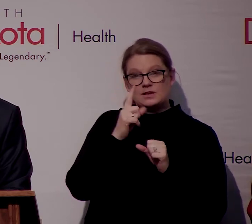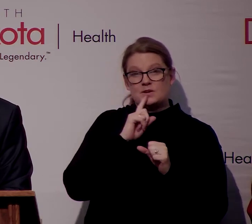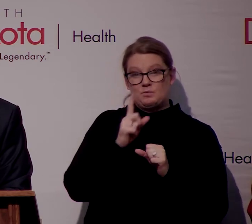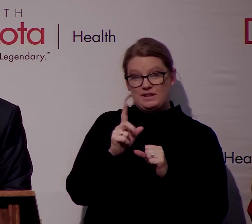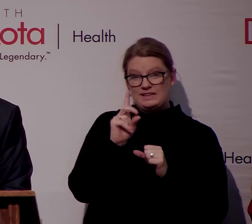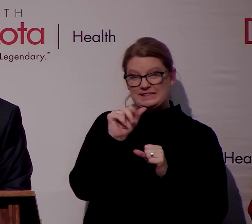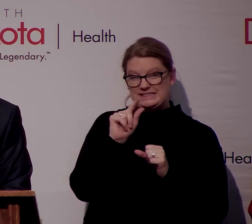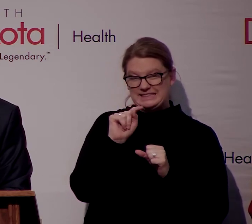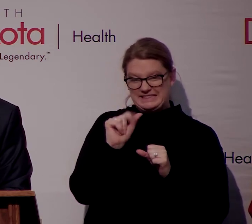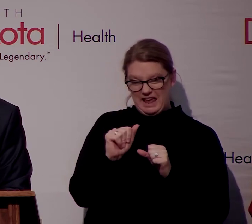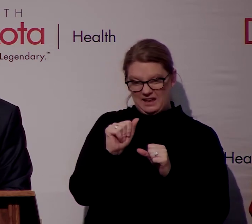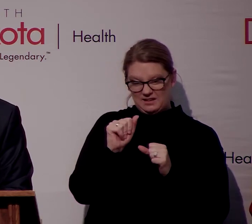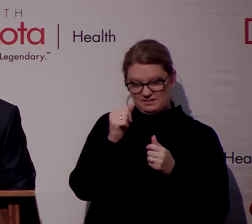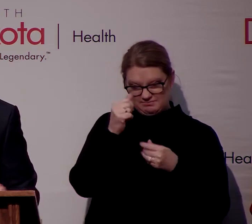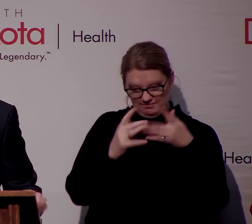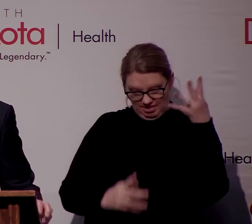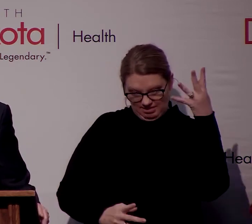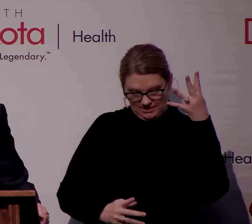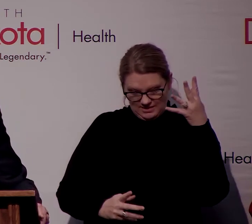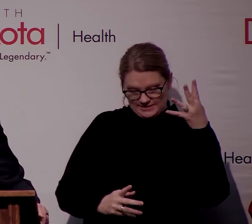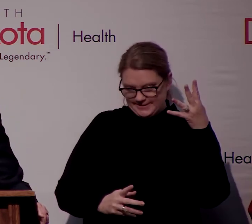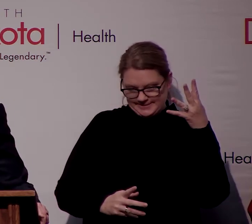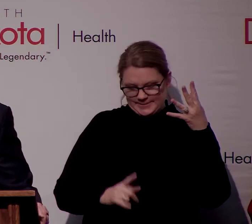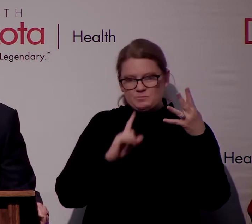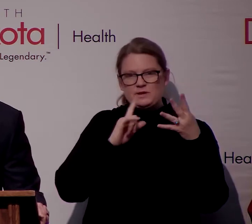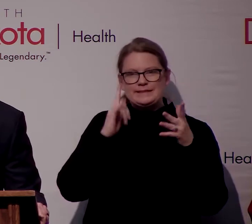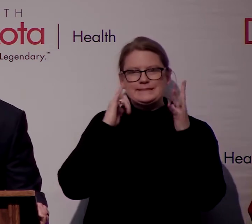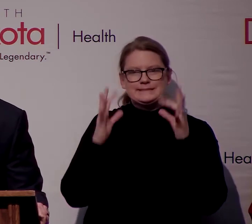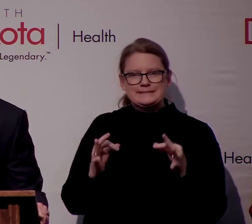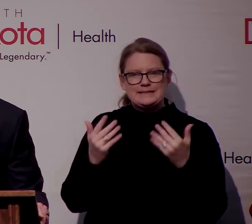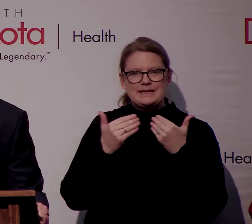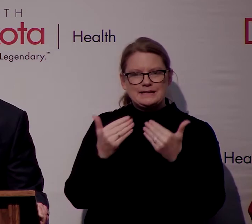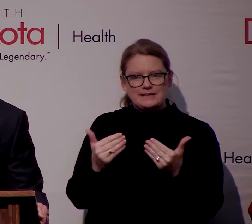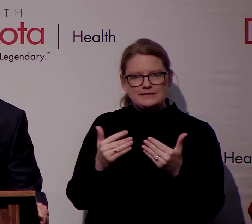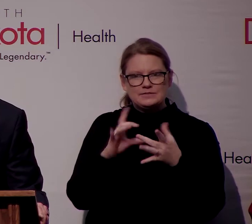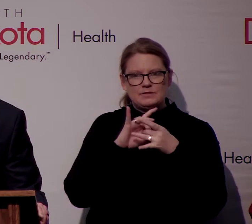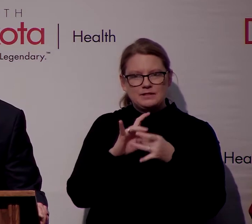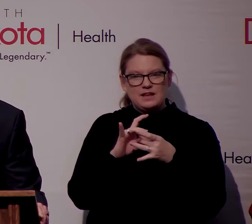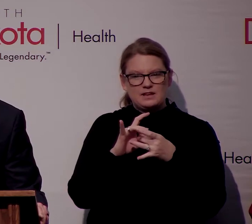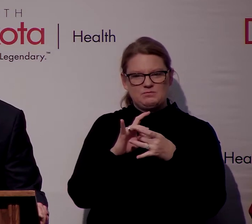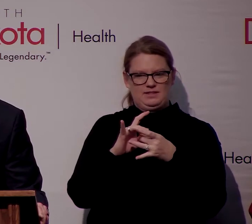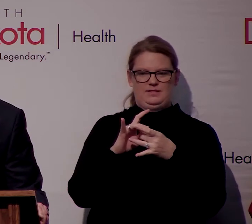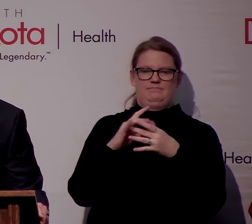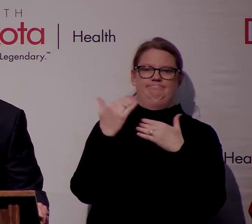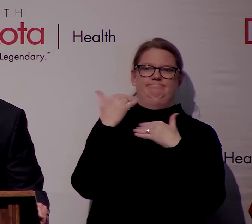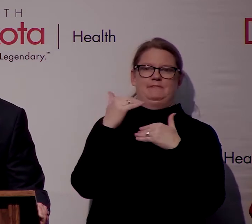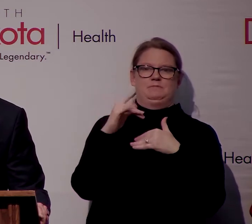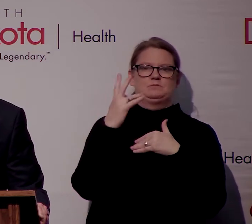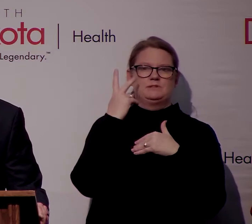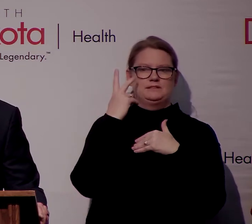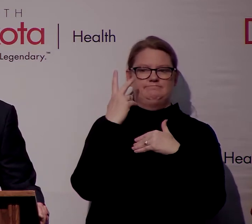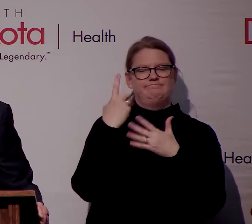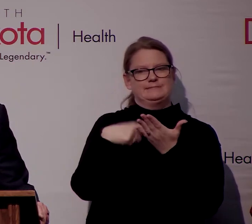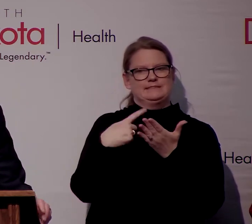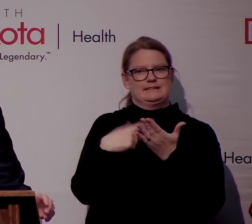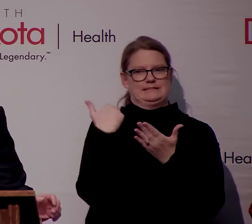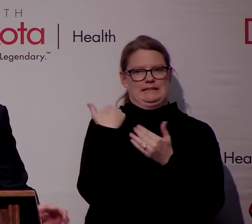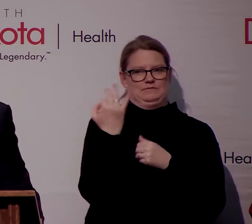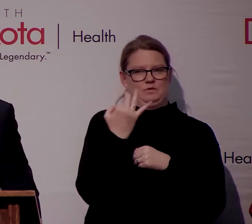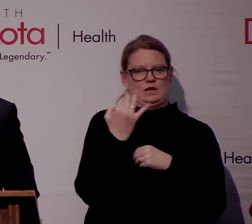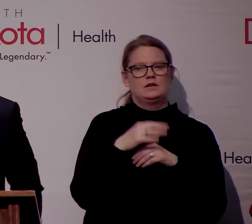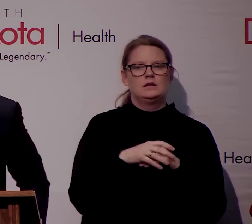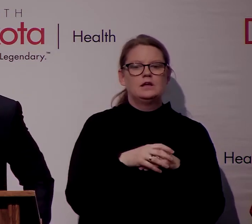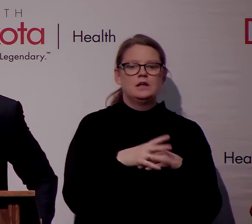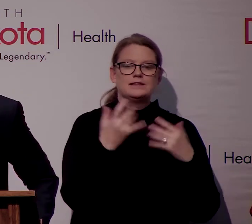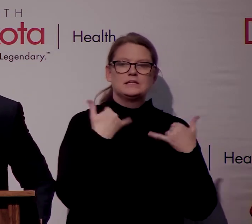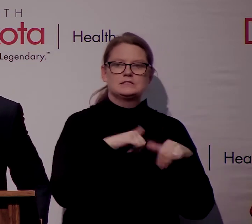points to make the clearest decisions that we could have regarding the thresholds that we announced on Friday. As you know, and they're still posted